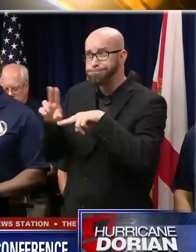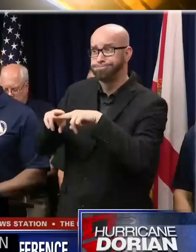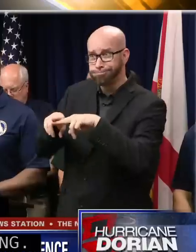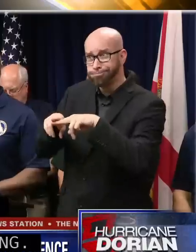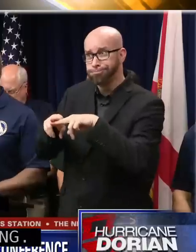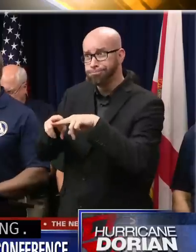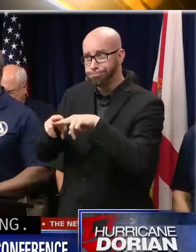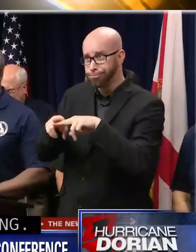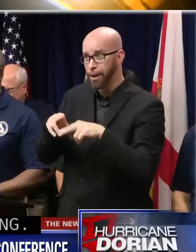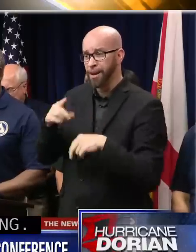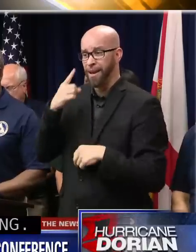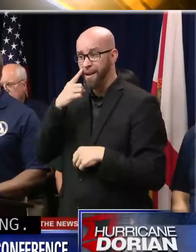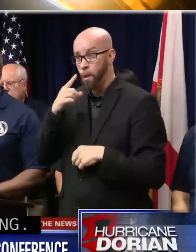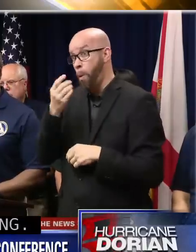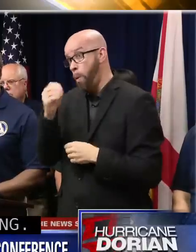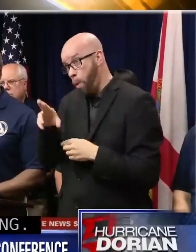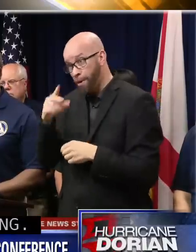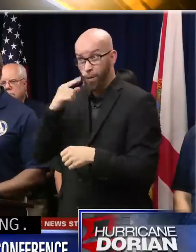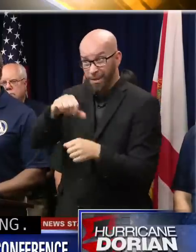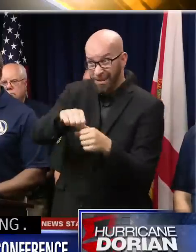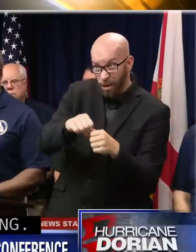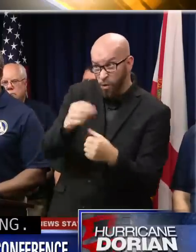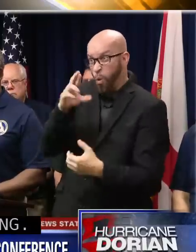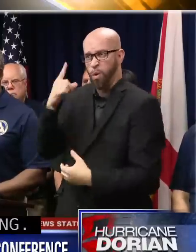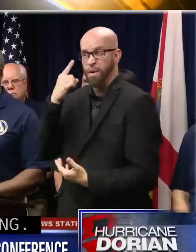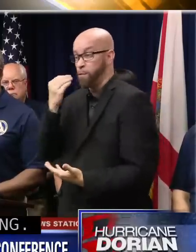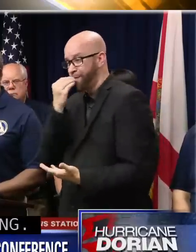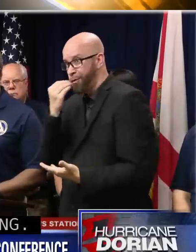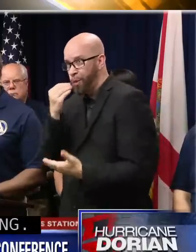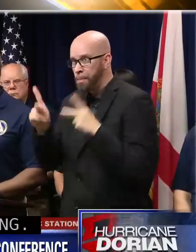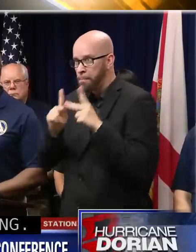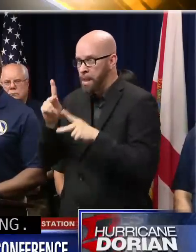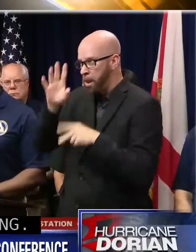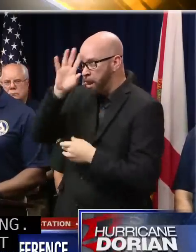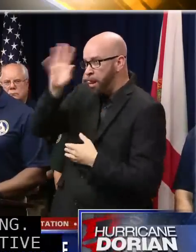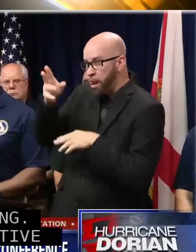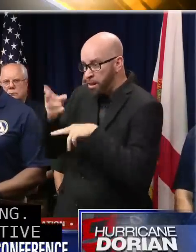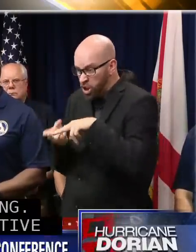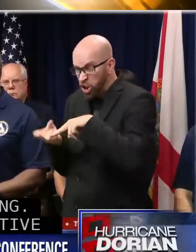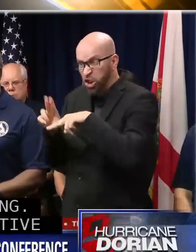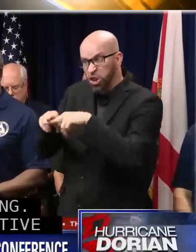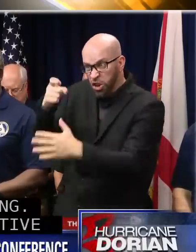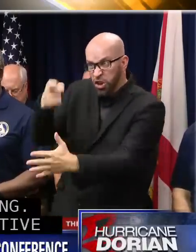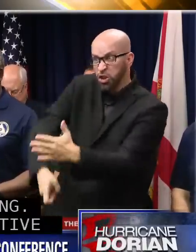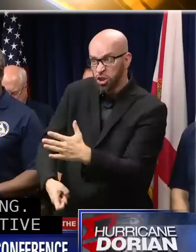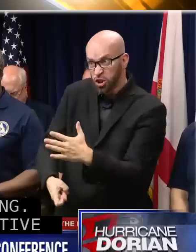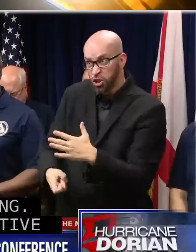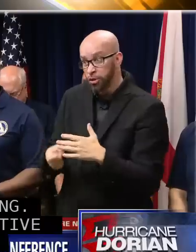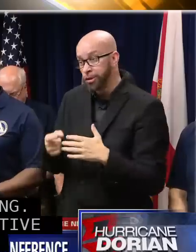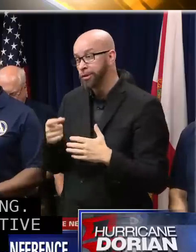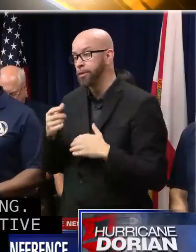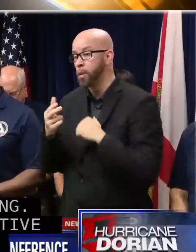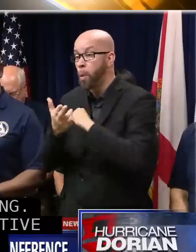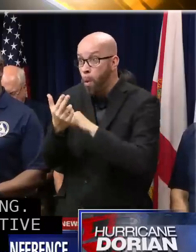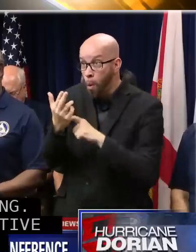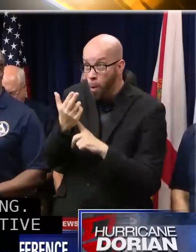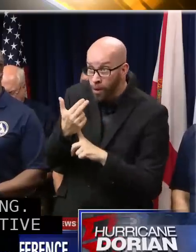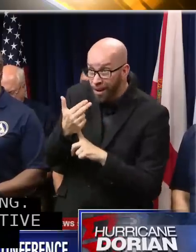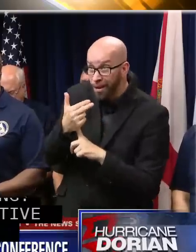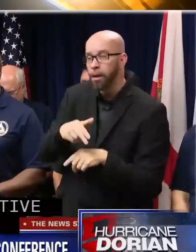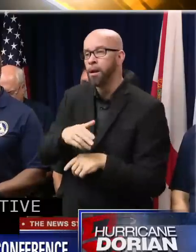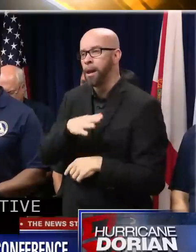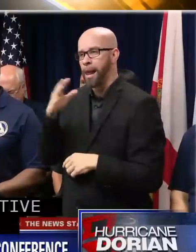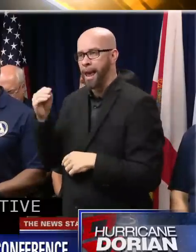retail prices for goods, materials, gas, storage facilities, hotels, and